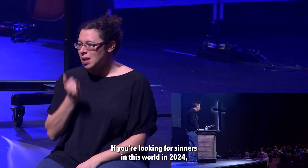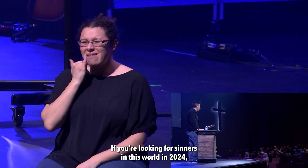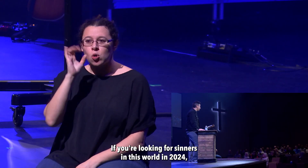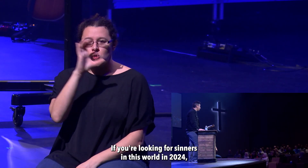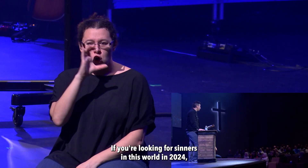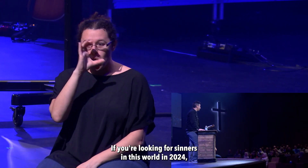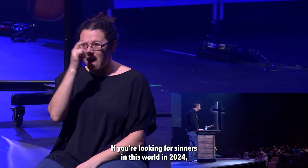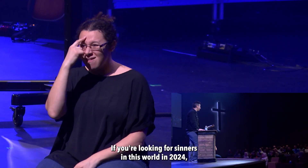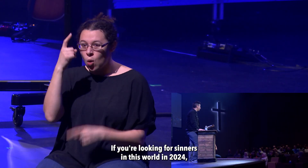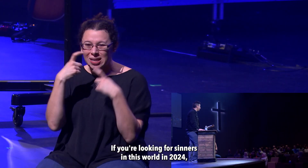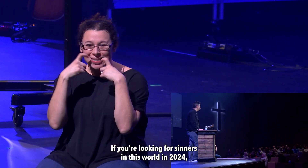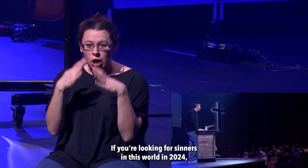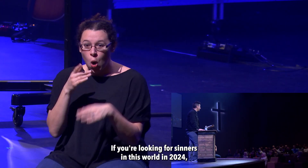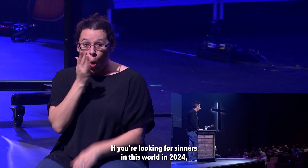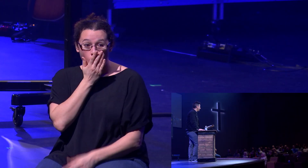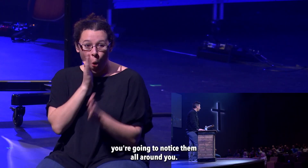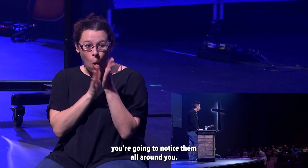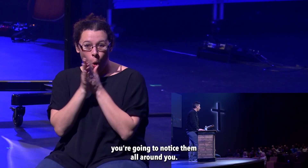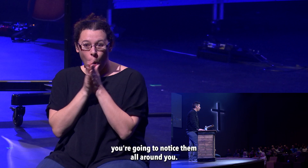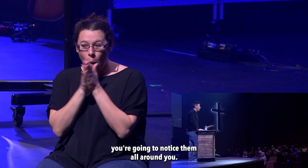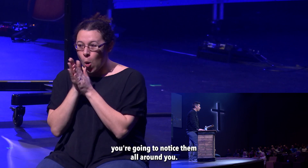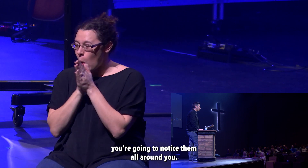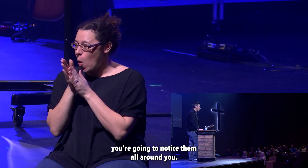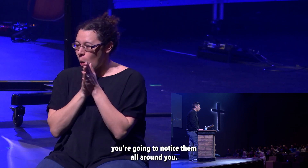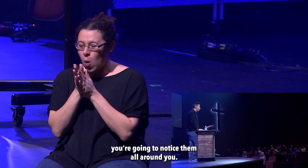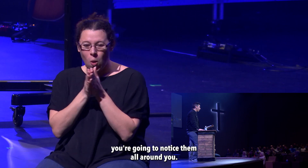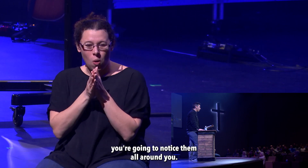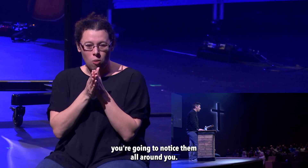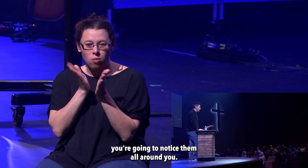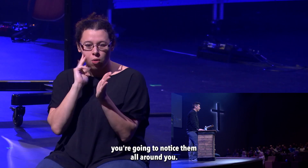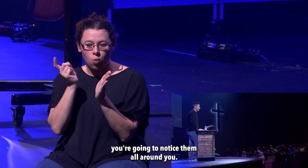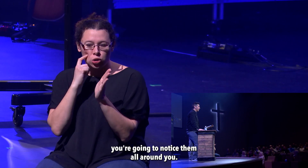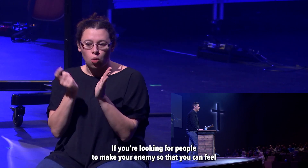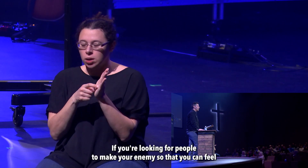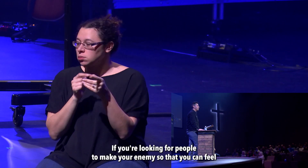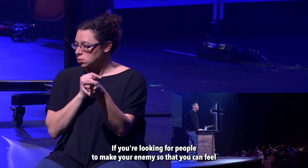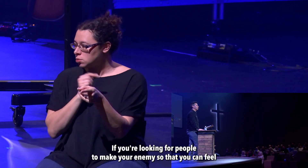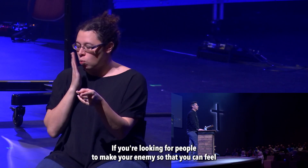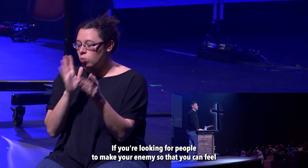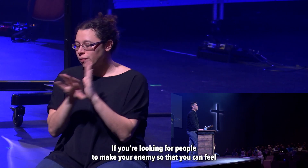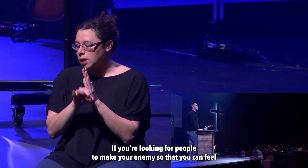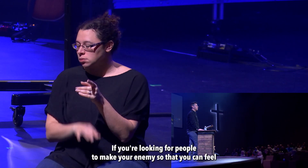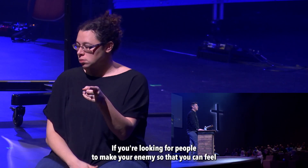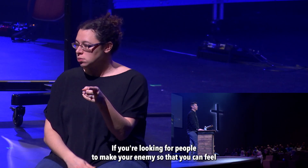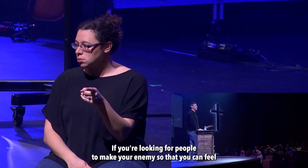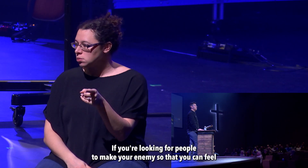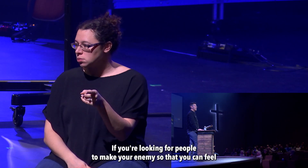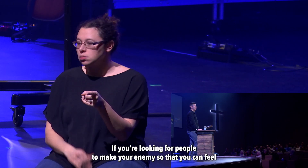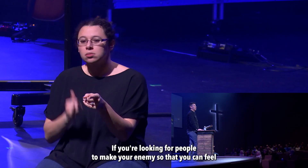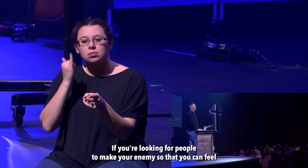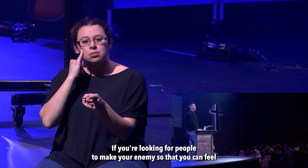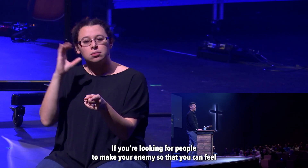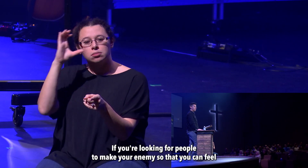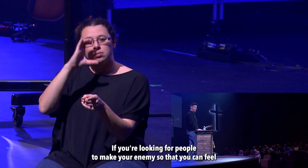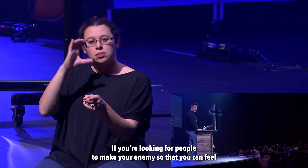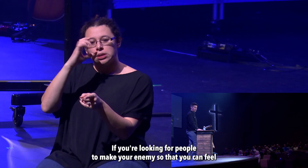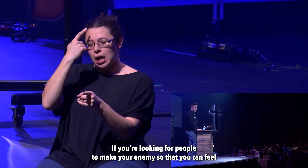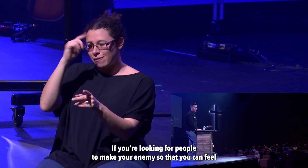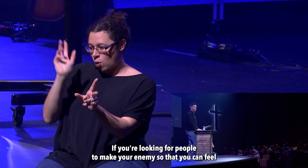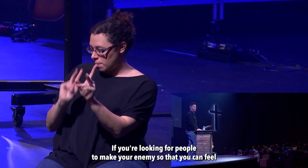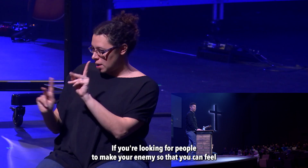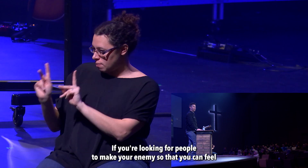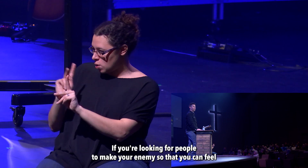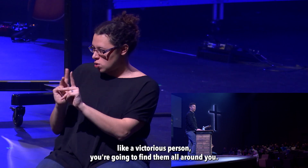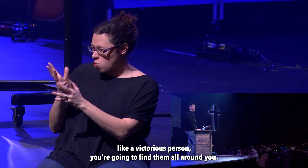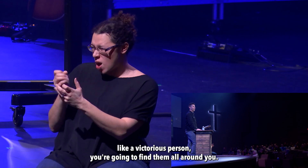this world in 2024, you're going to notice them all around you. If you're looking for people to make your enemy